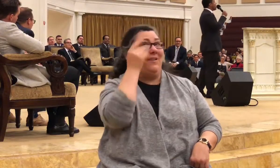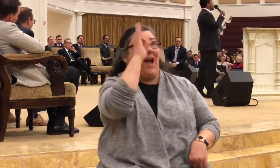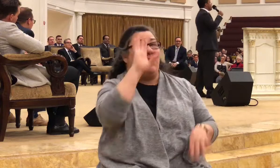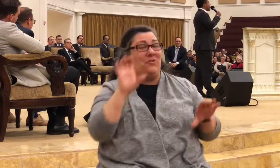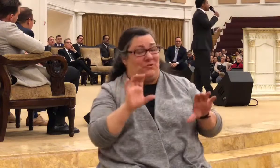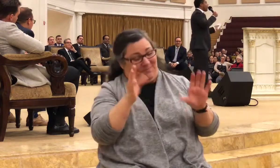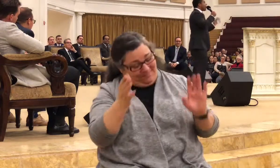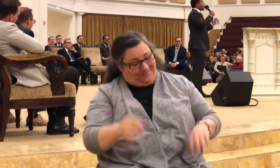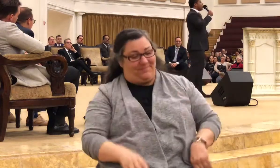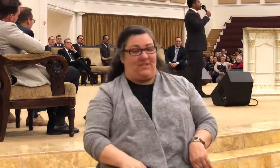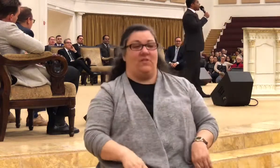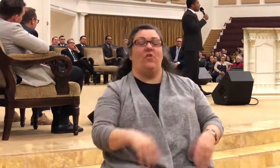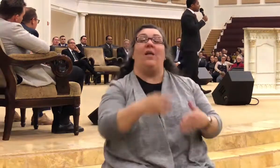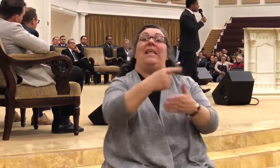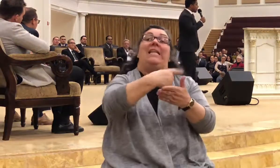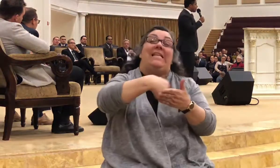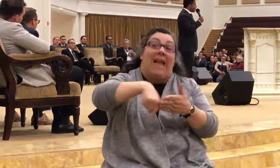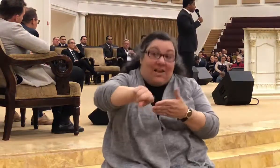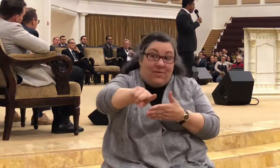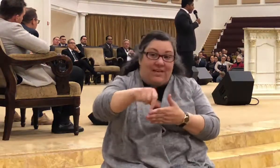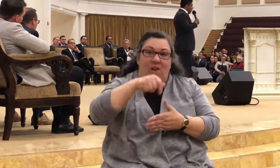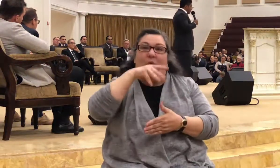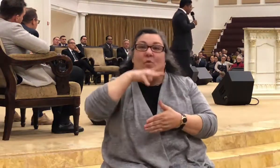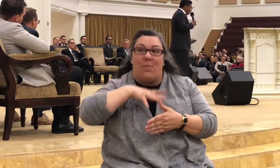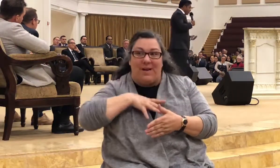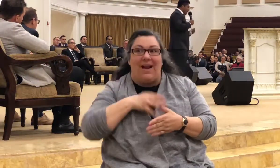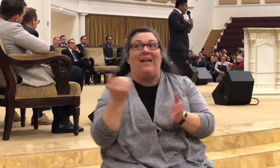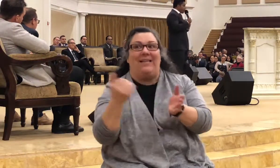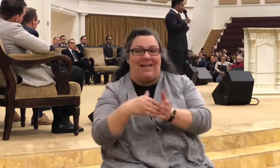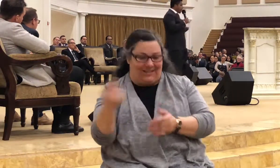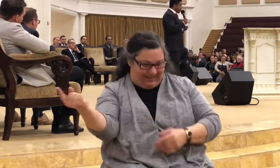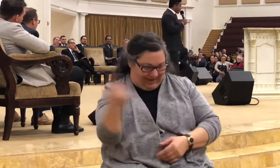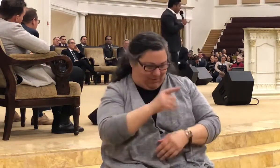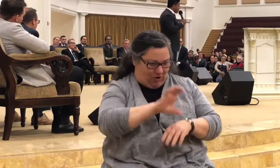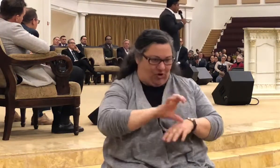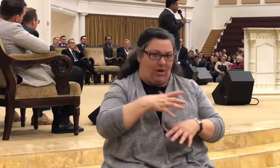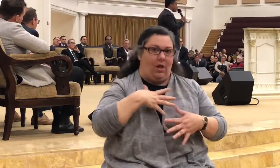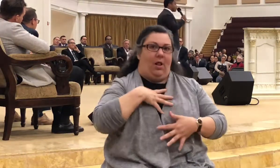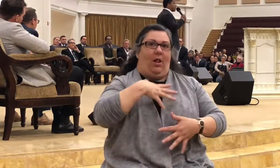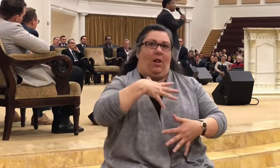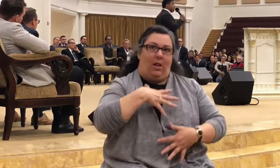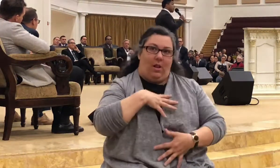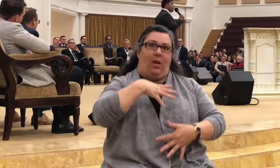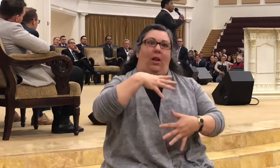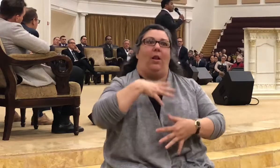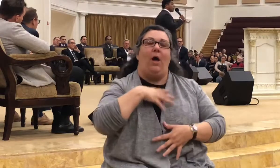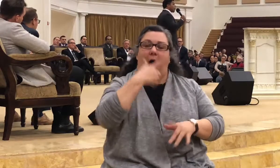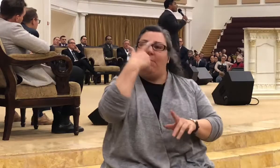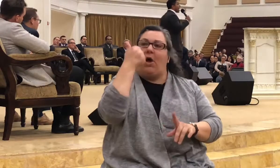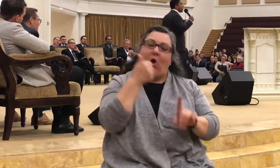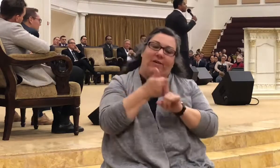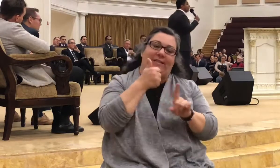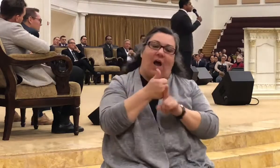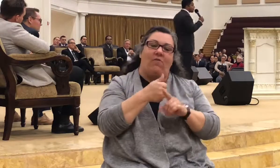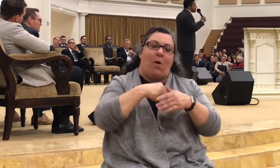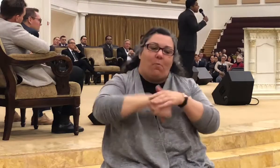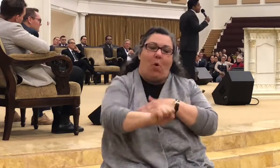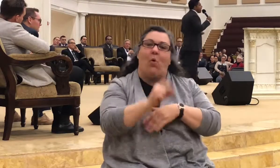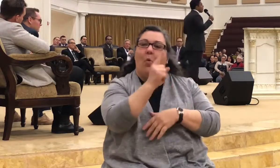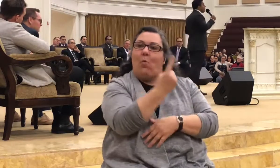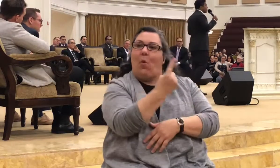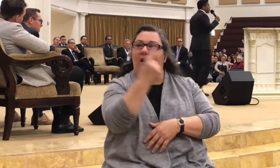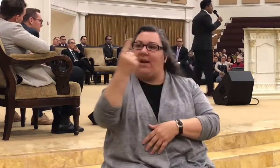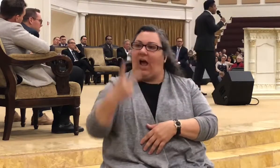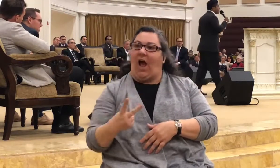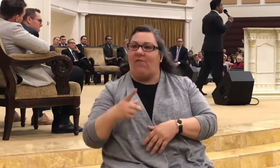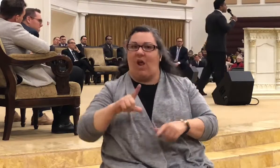And so the following week, she came to church and she was out of breath because she had been born with 1.5 lungs. She lived